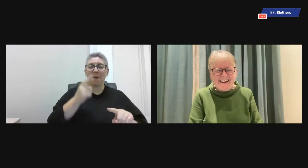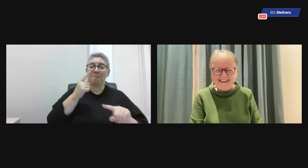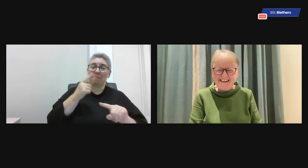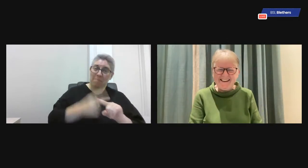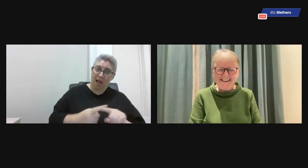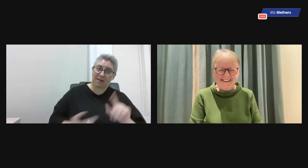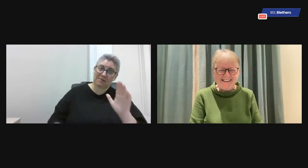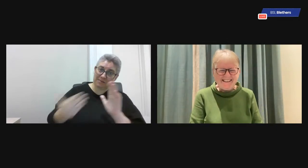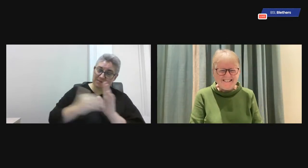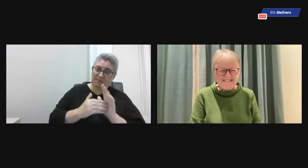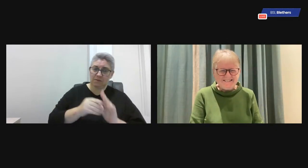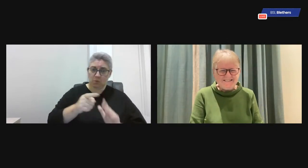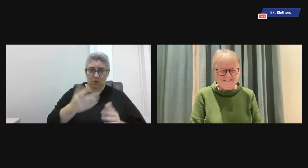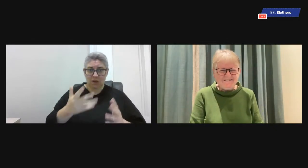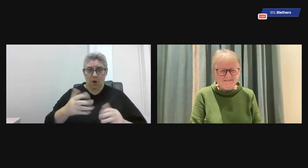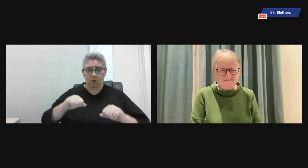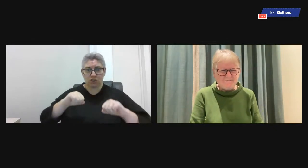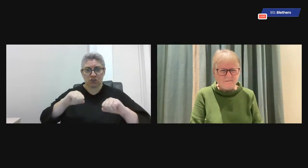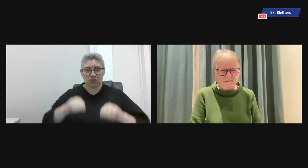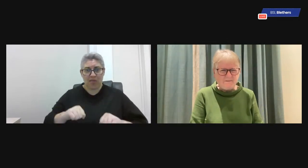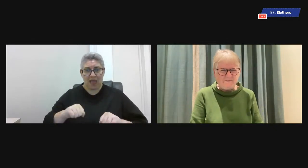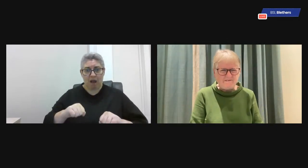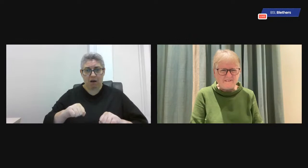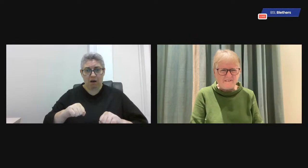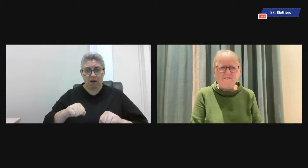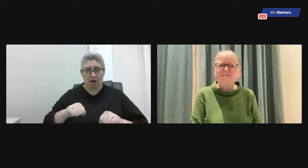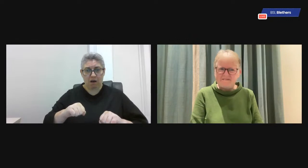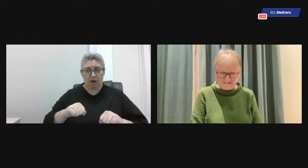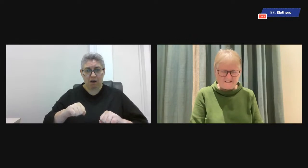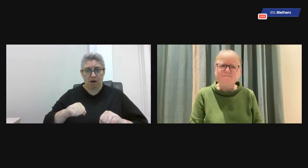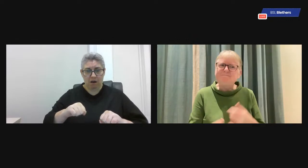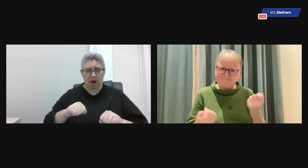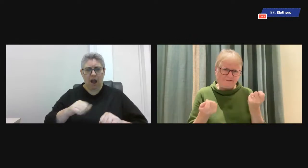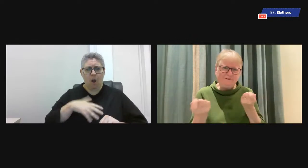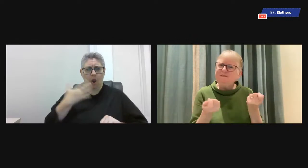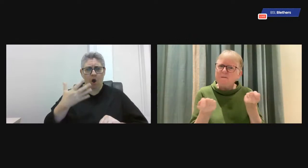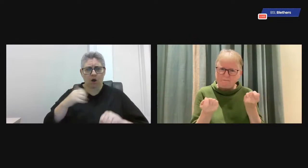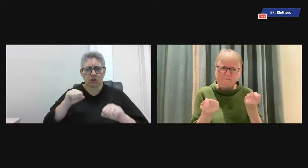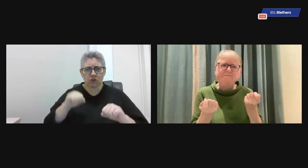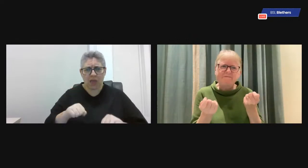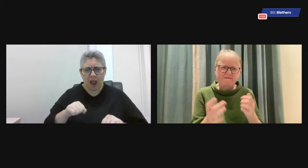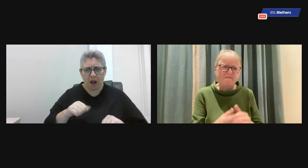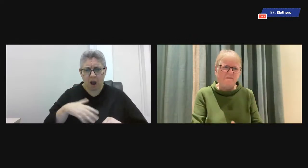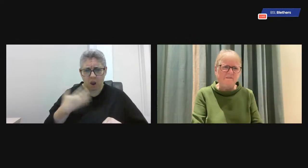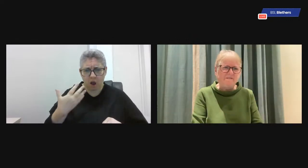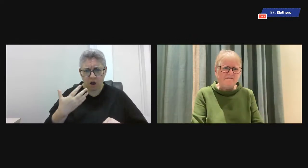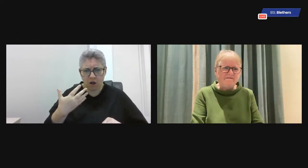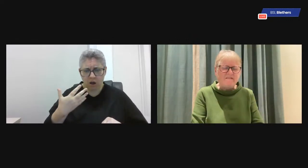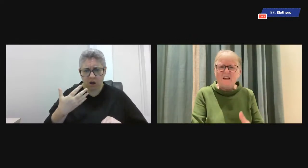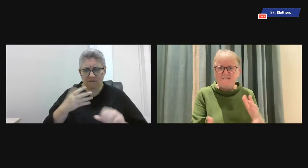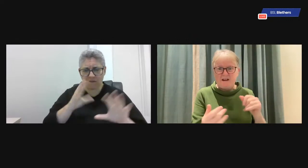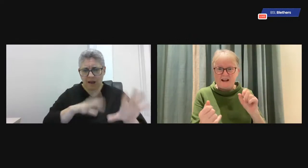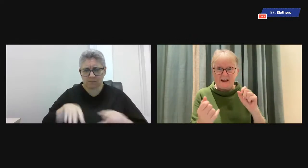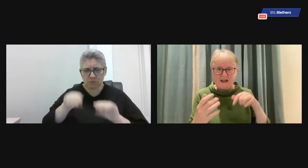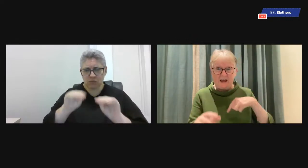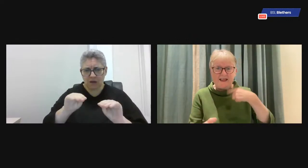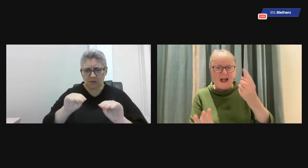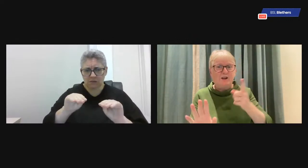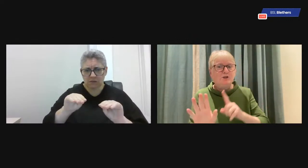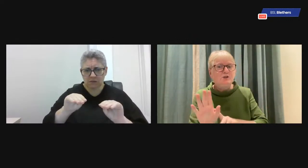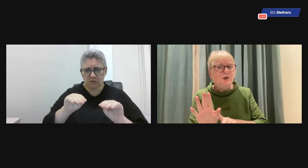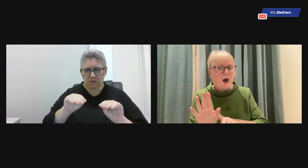And my hair's going grey, isn't it? I'm getting old. But in addition to this, Emma, you're also the chair. How long have you been the chair